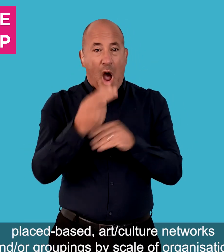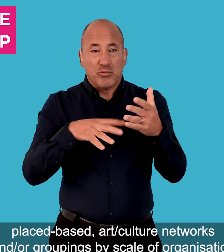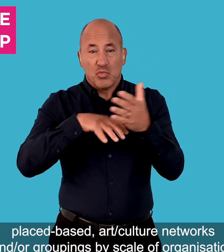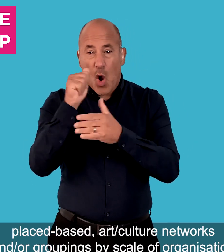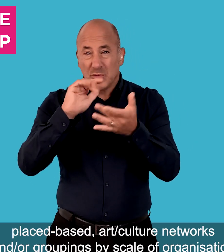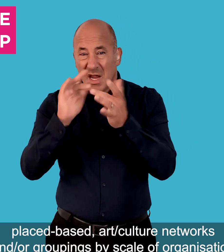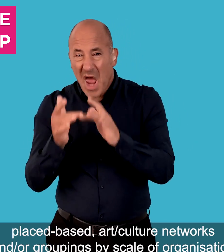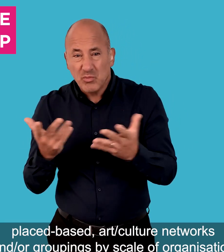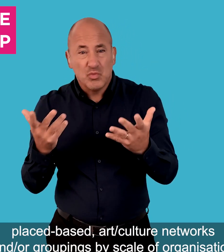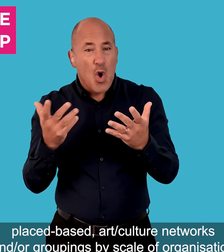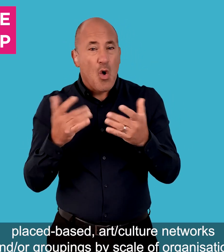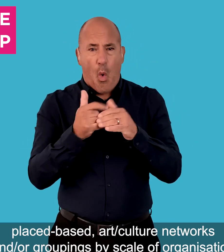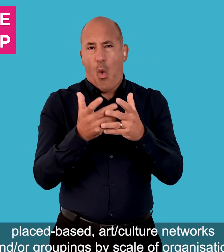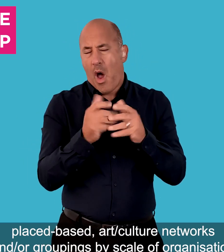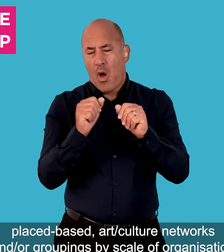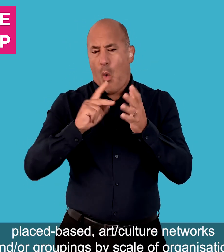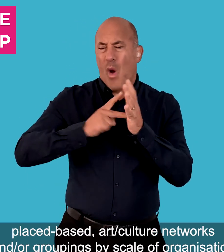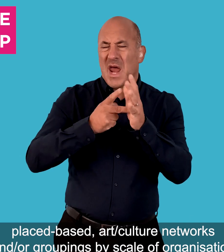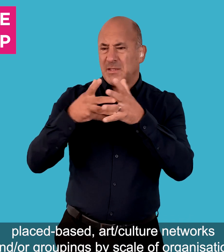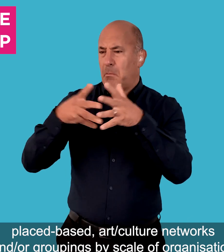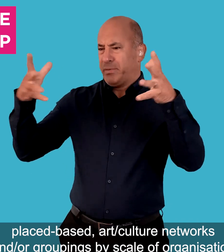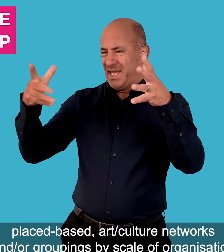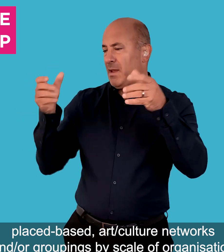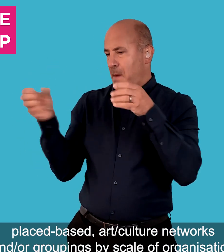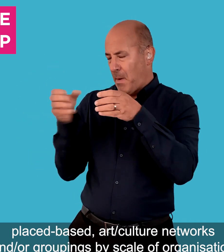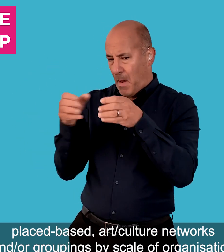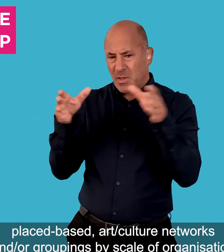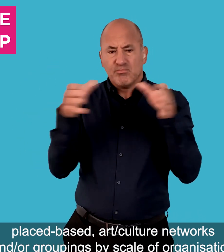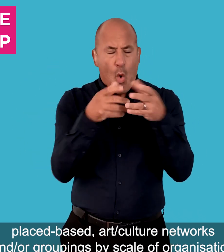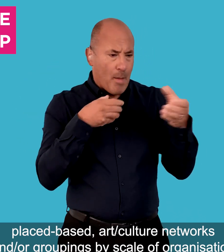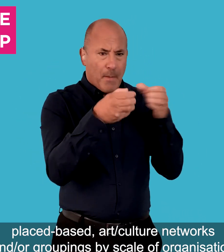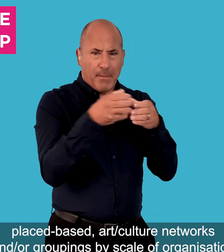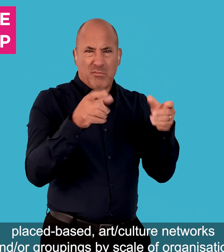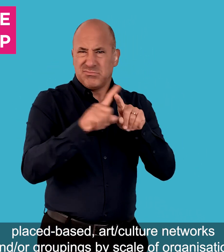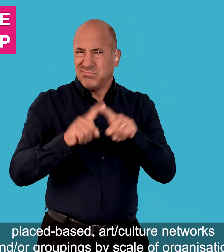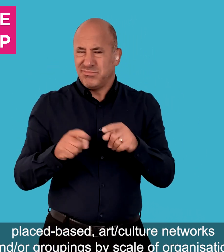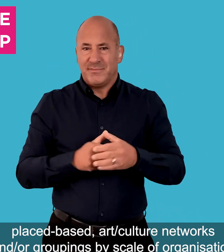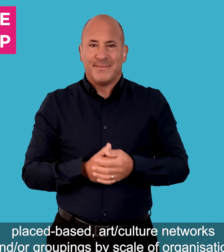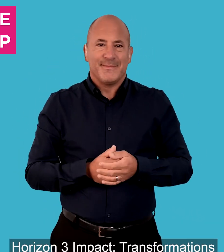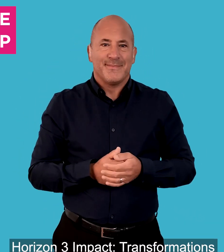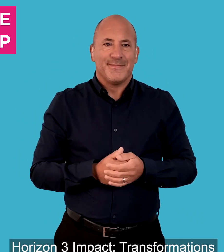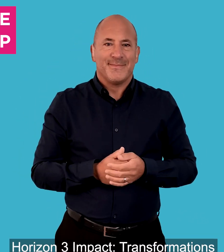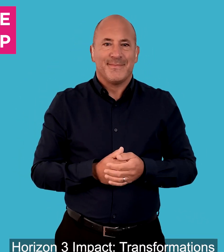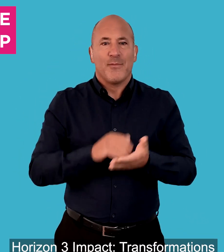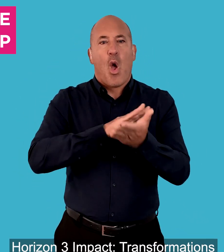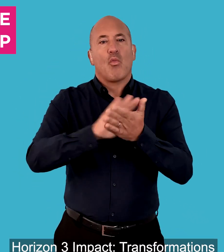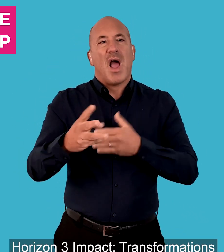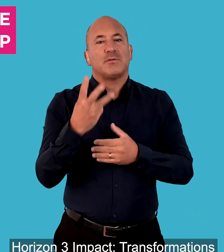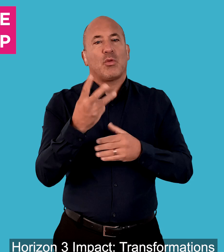Place-based, art / culture networks and/or groupings by scale of organisation.